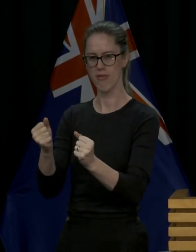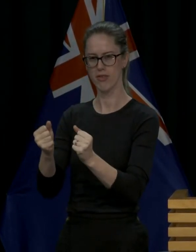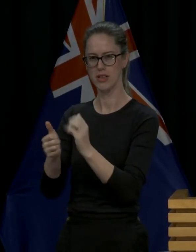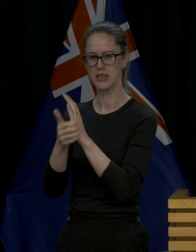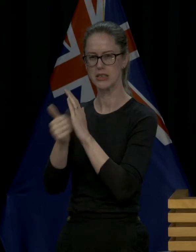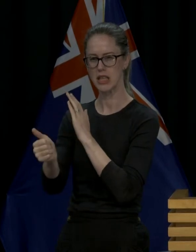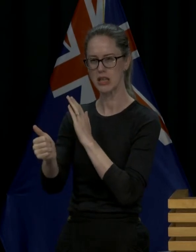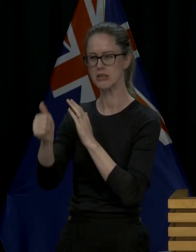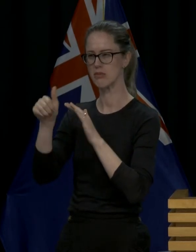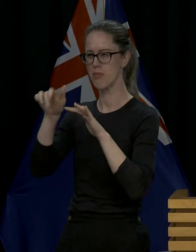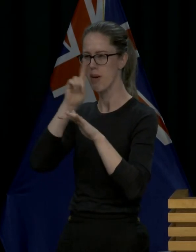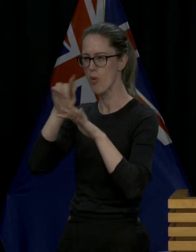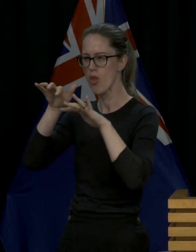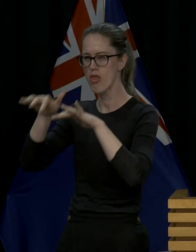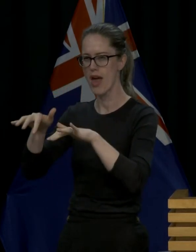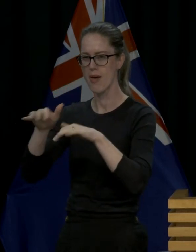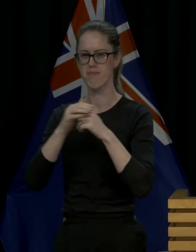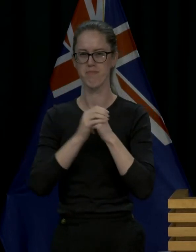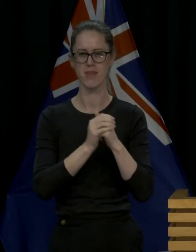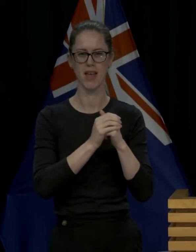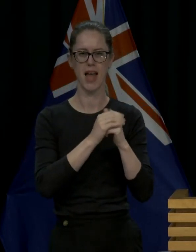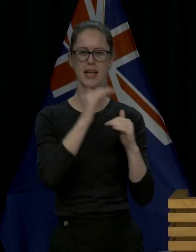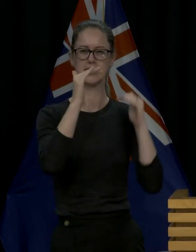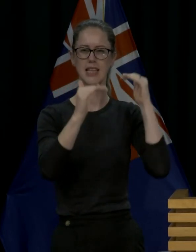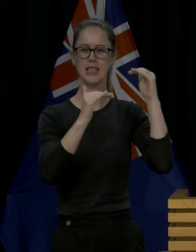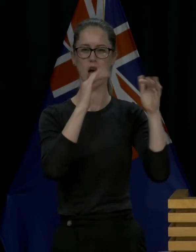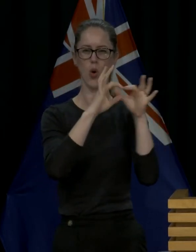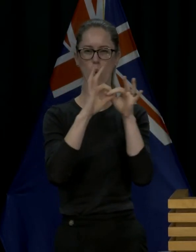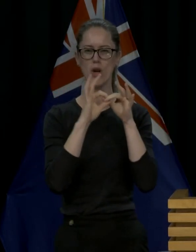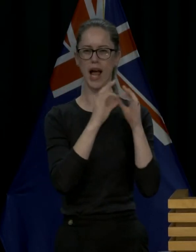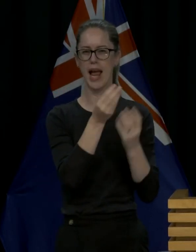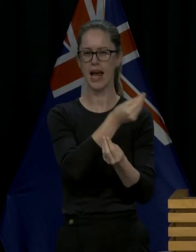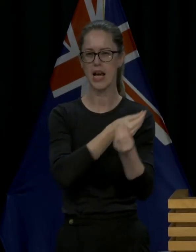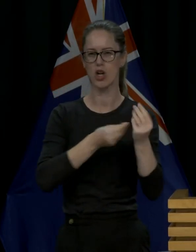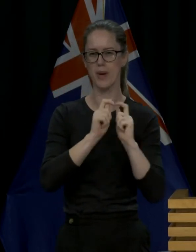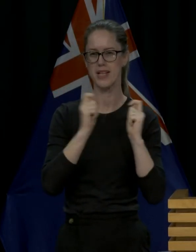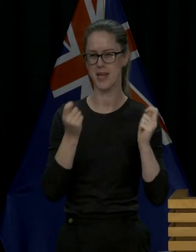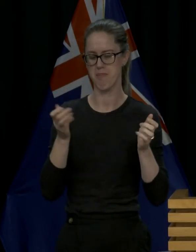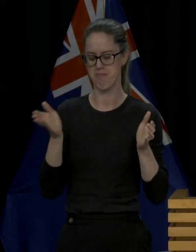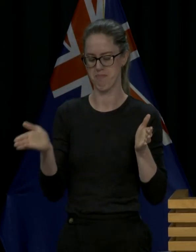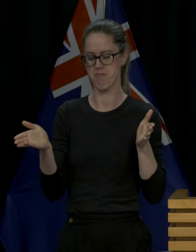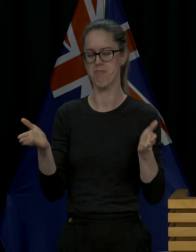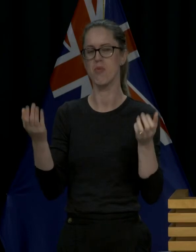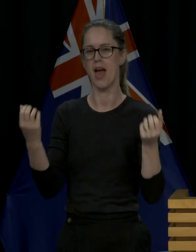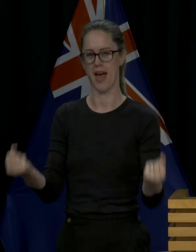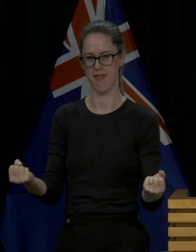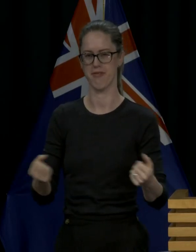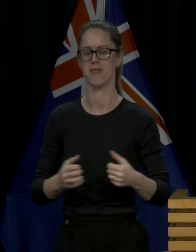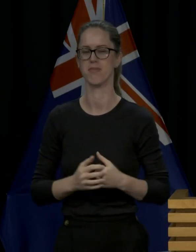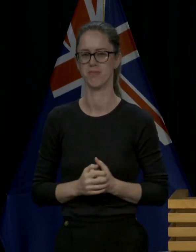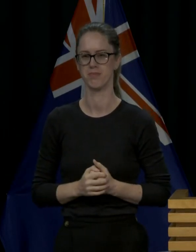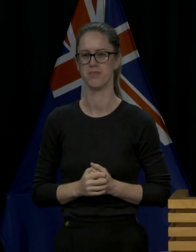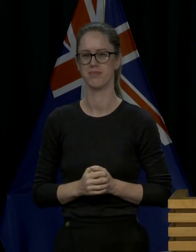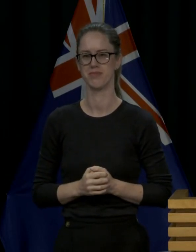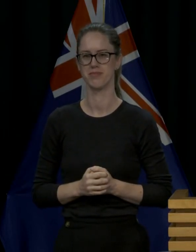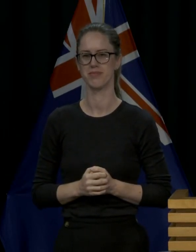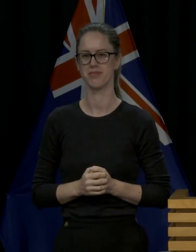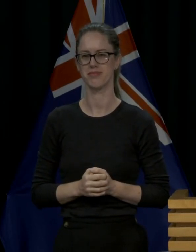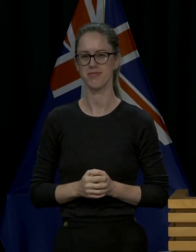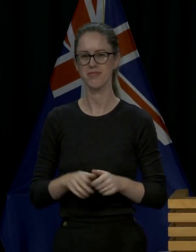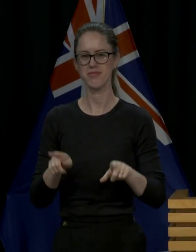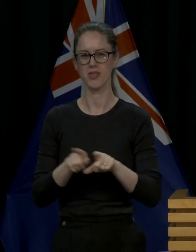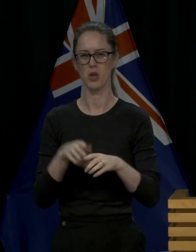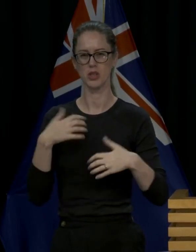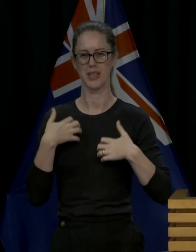our caucus, and a senior and coordinated economic team. Alongside that, I'm excited to